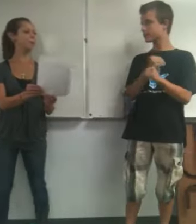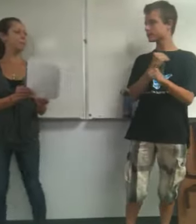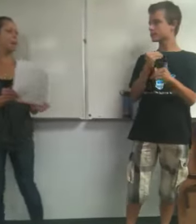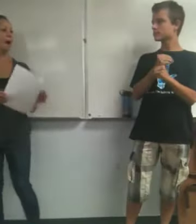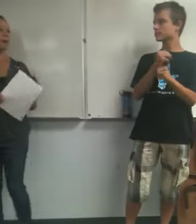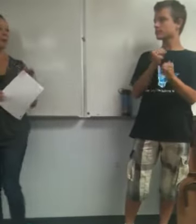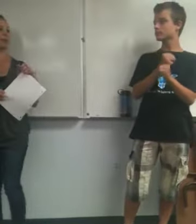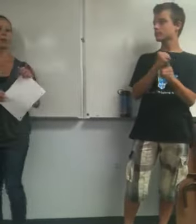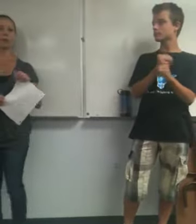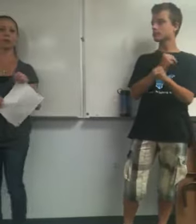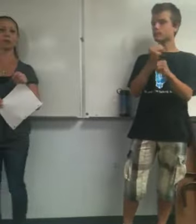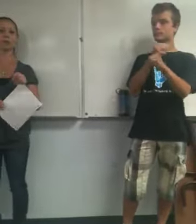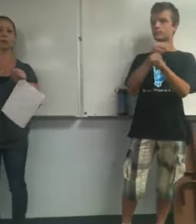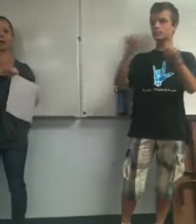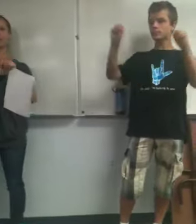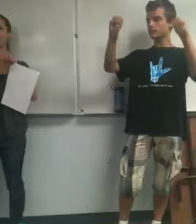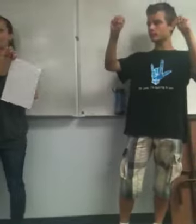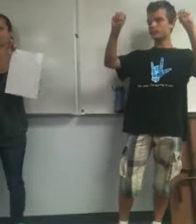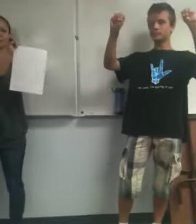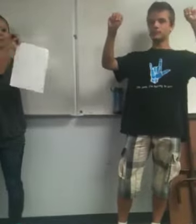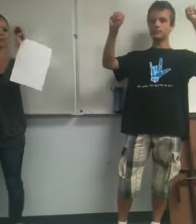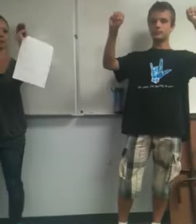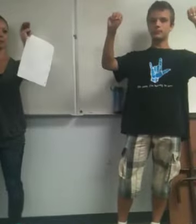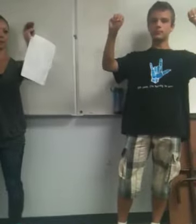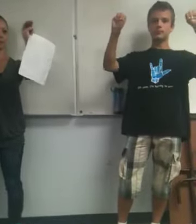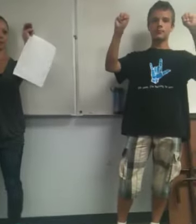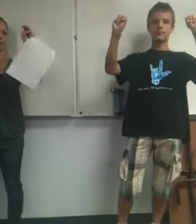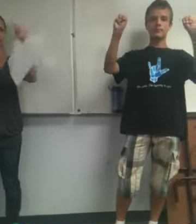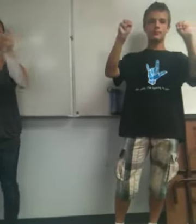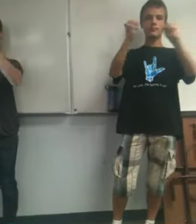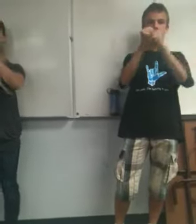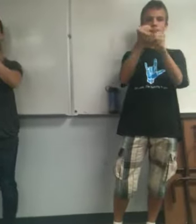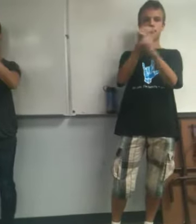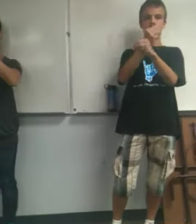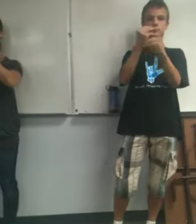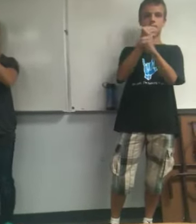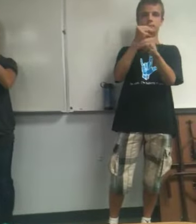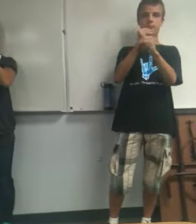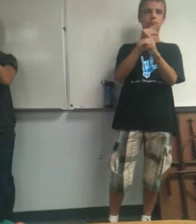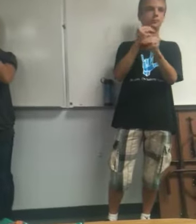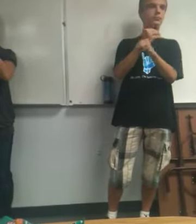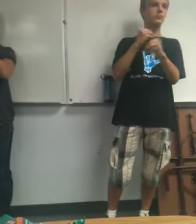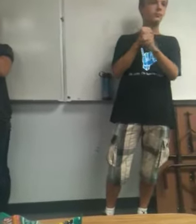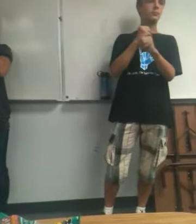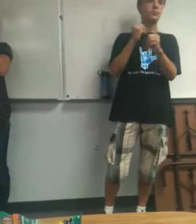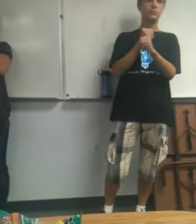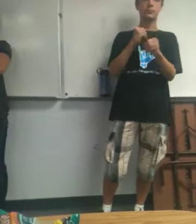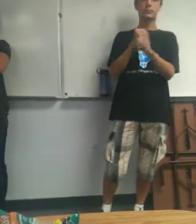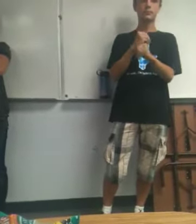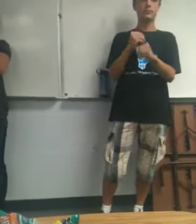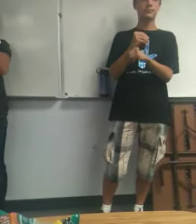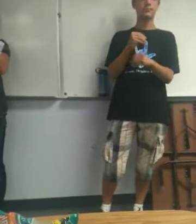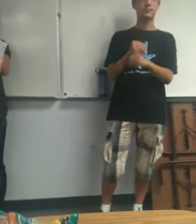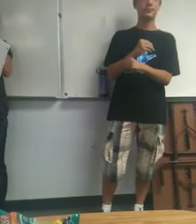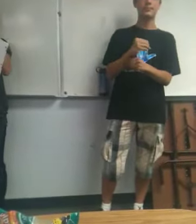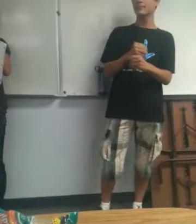Number 8 is math. You're going to use M hands and just bring them across each other.